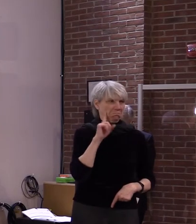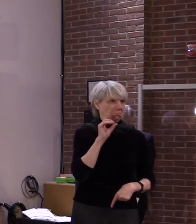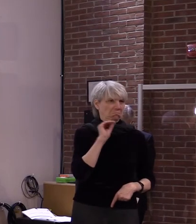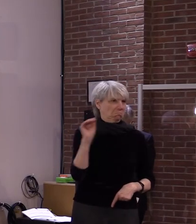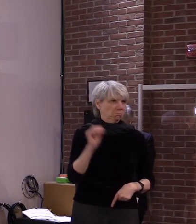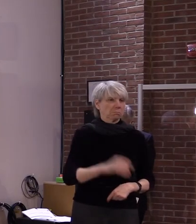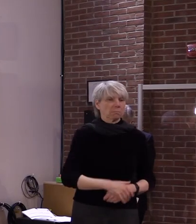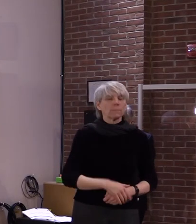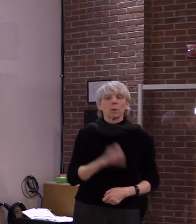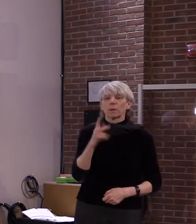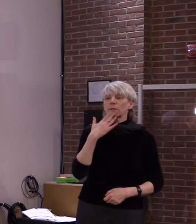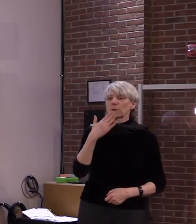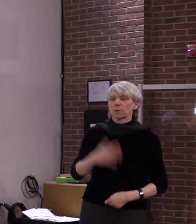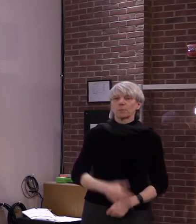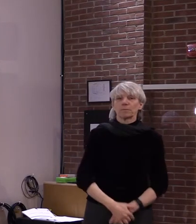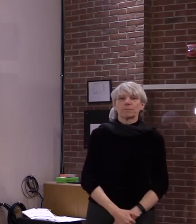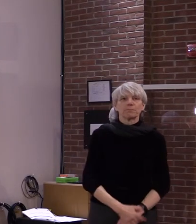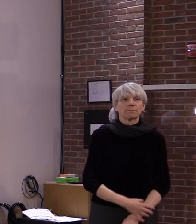thank you